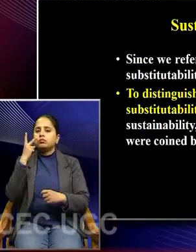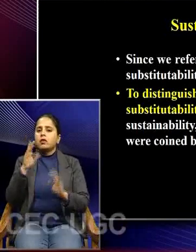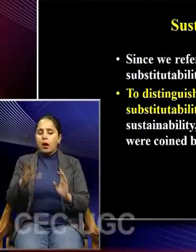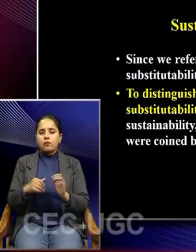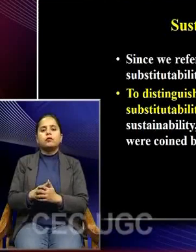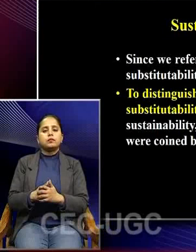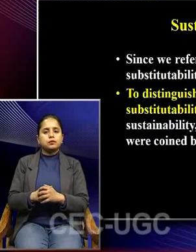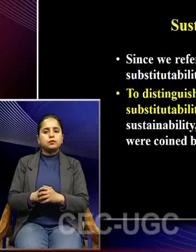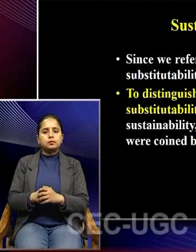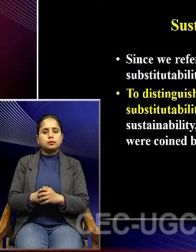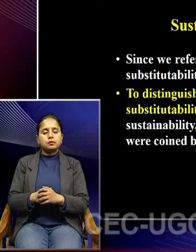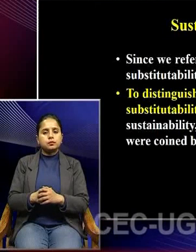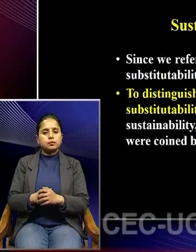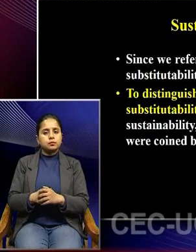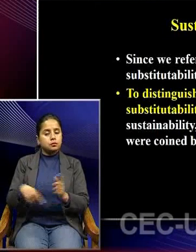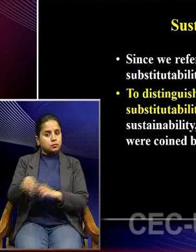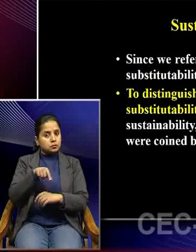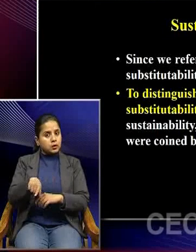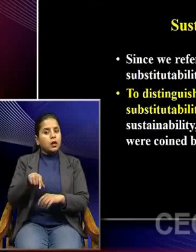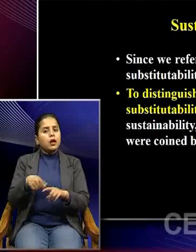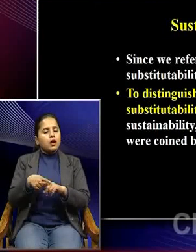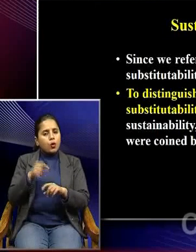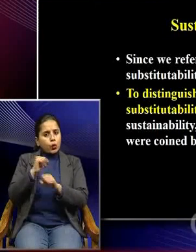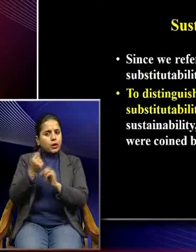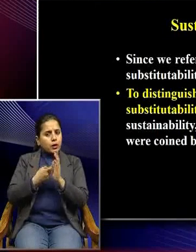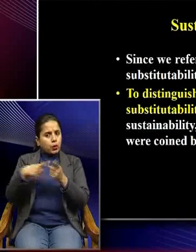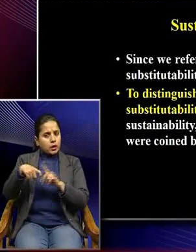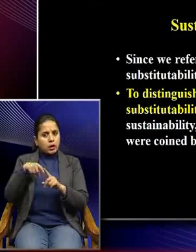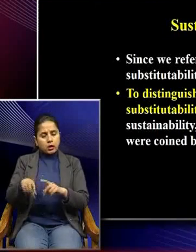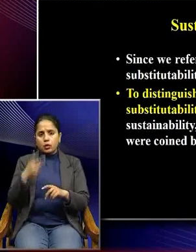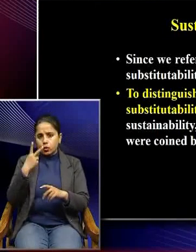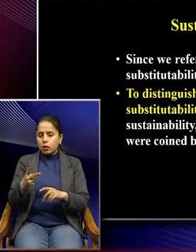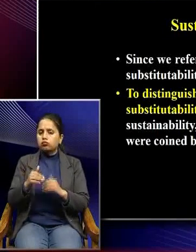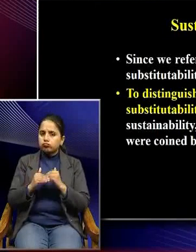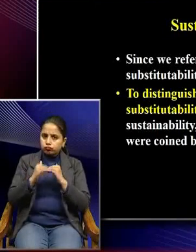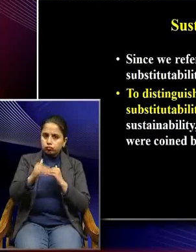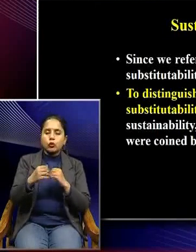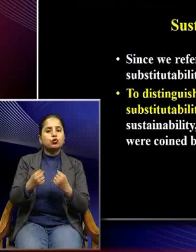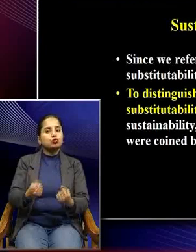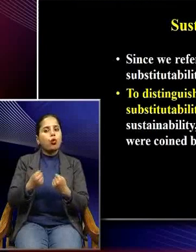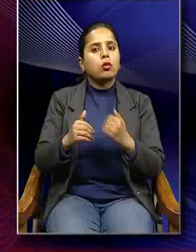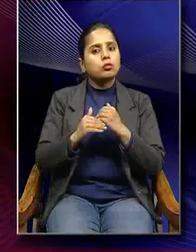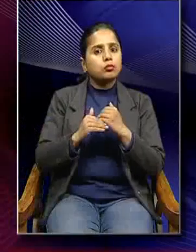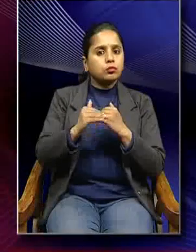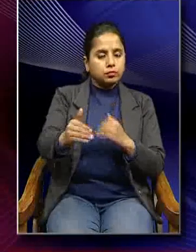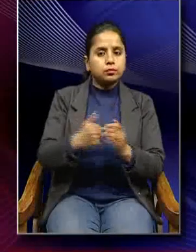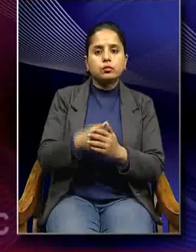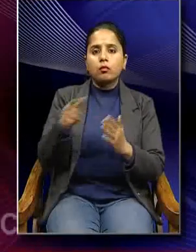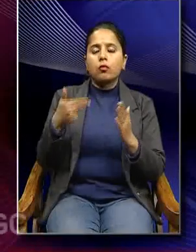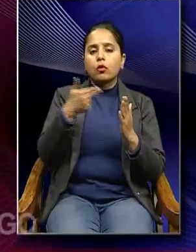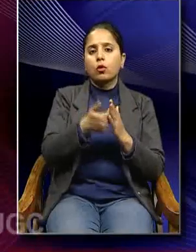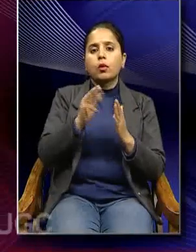that. Weak sustainability and strong sustainability. They were coined by